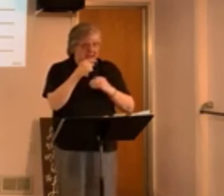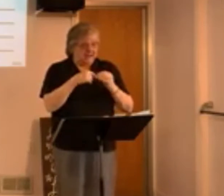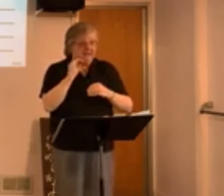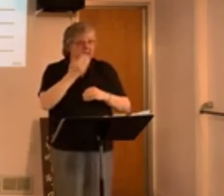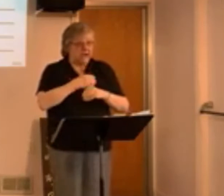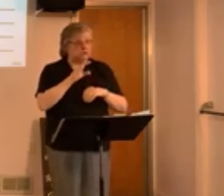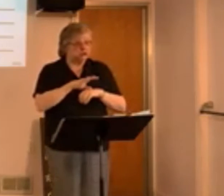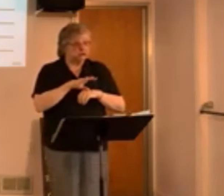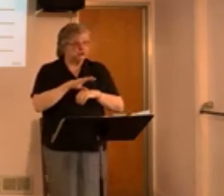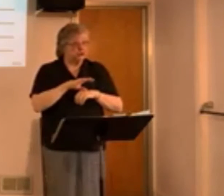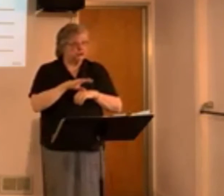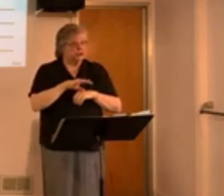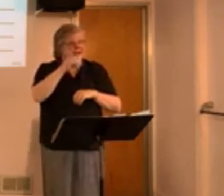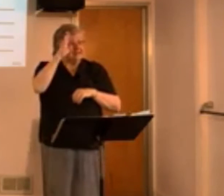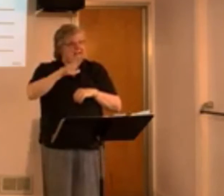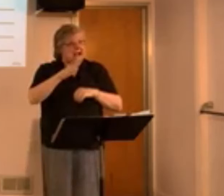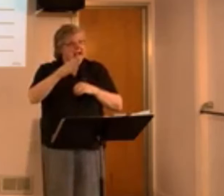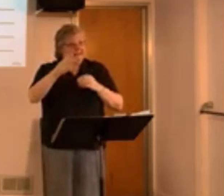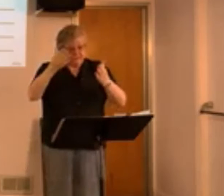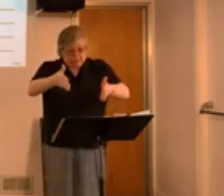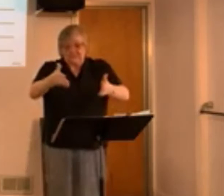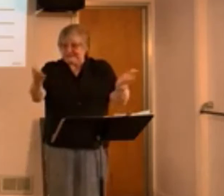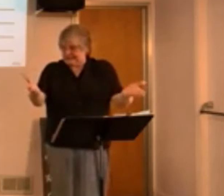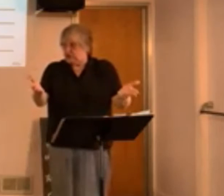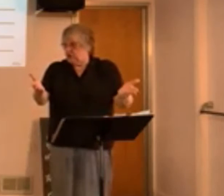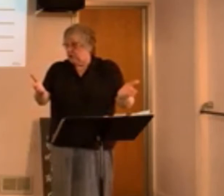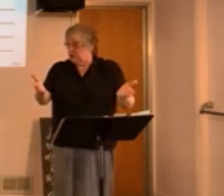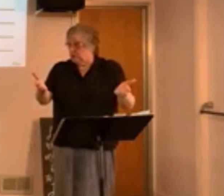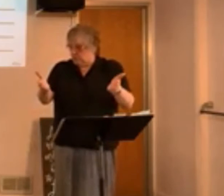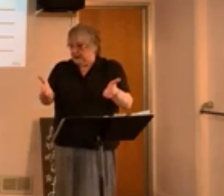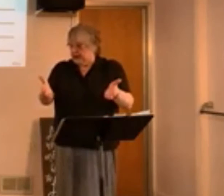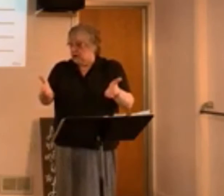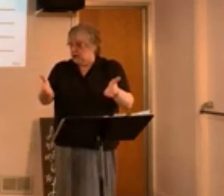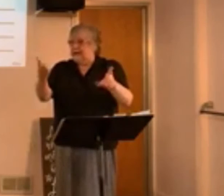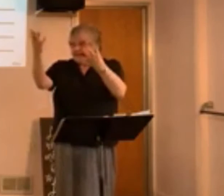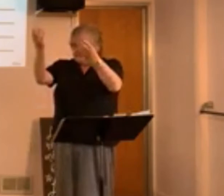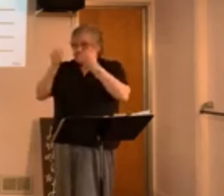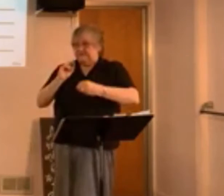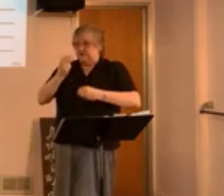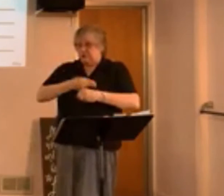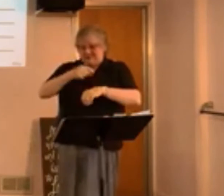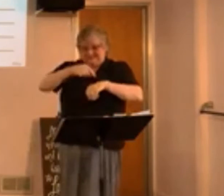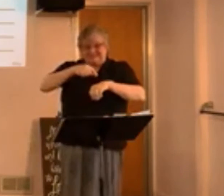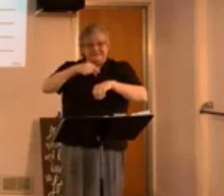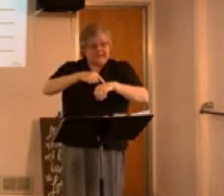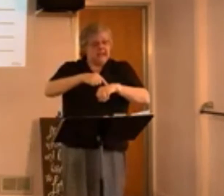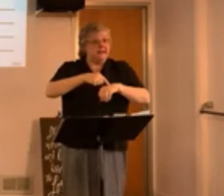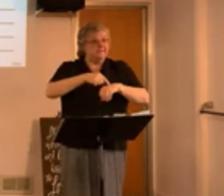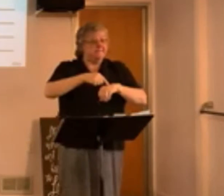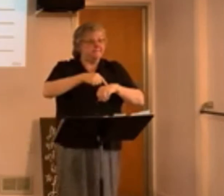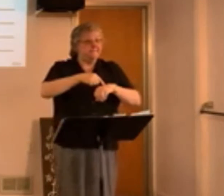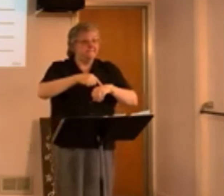church. God has planted us here. He's given us this time.